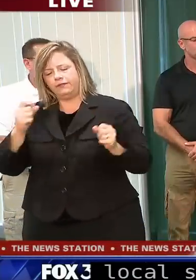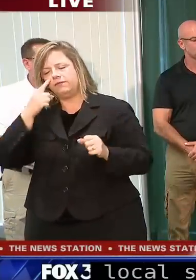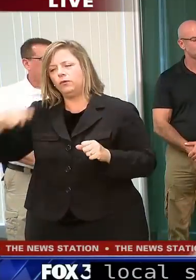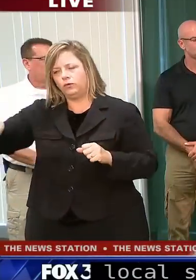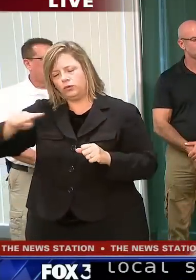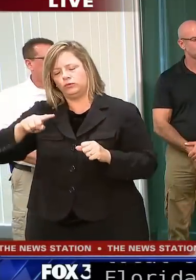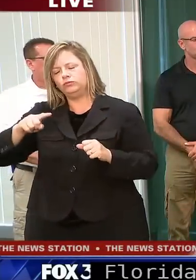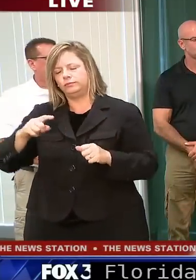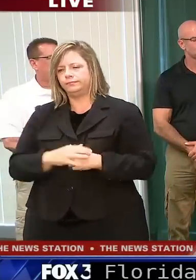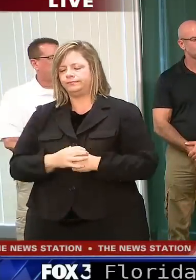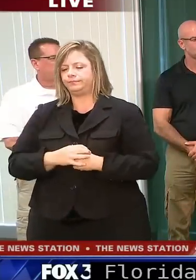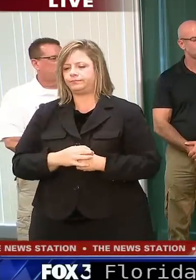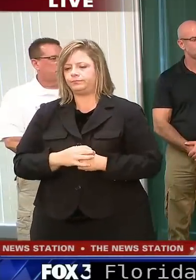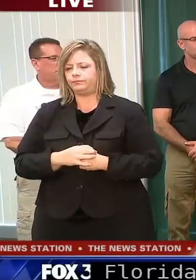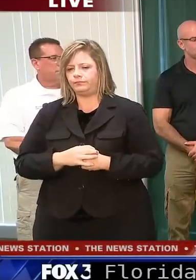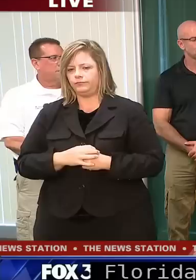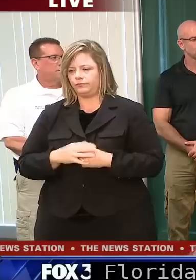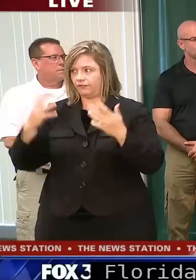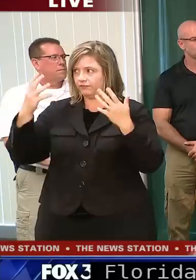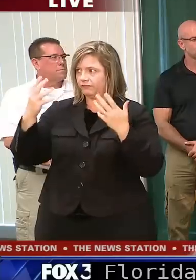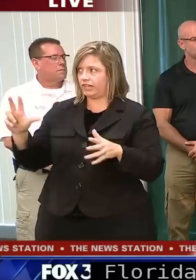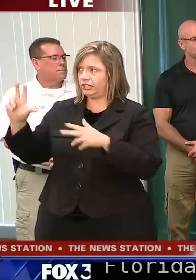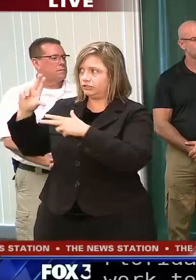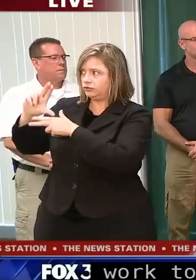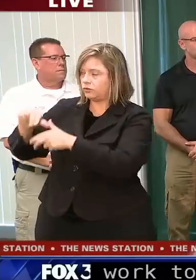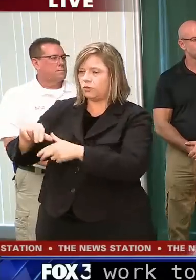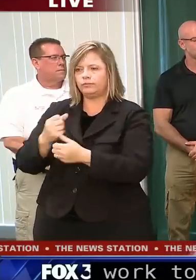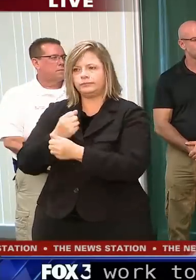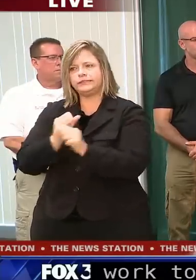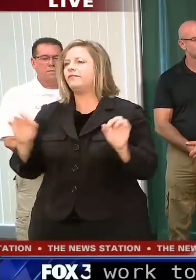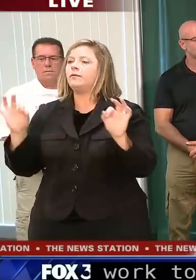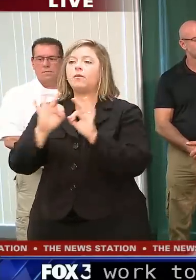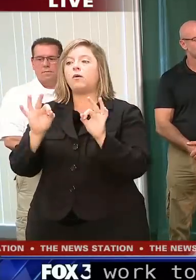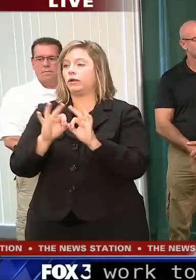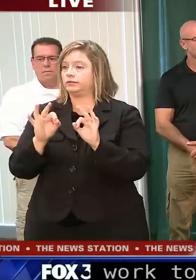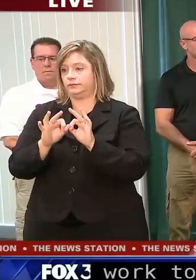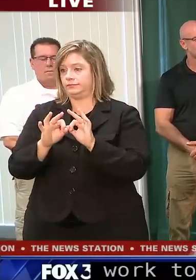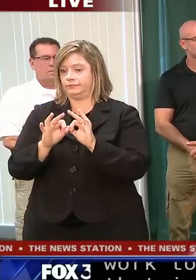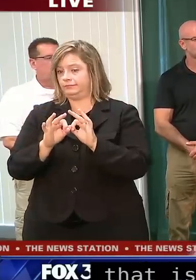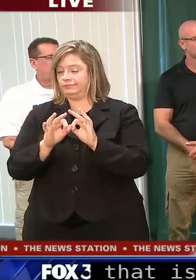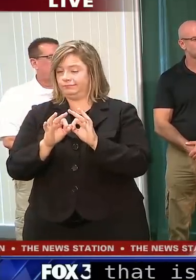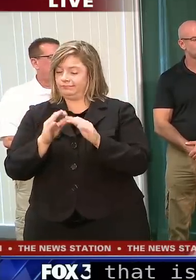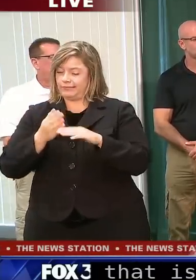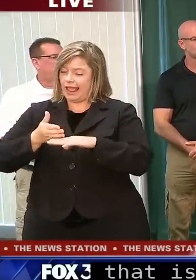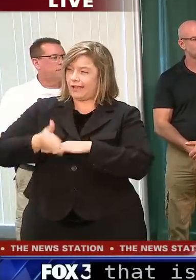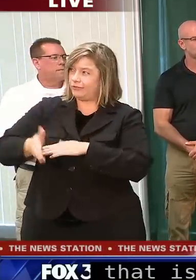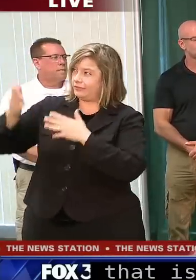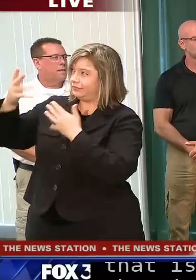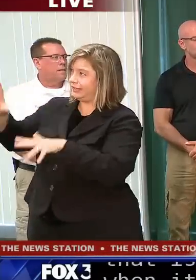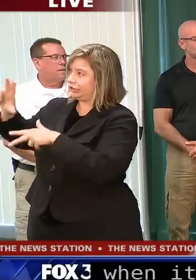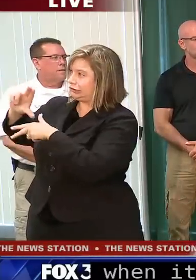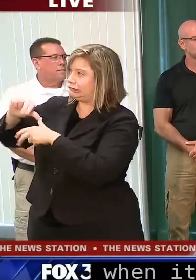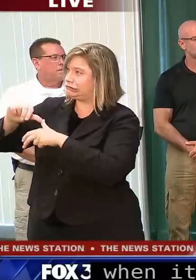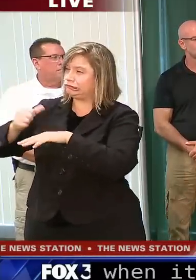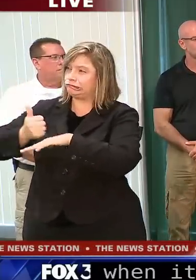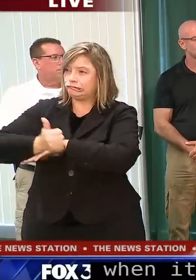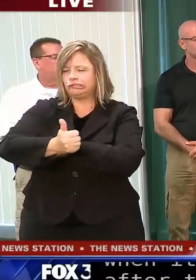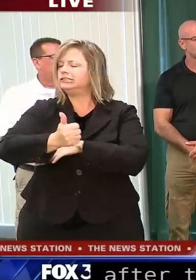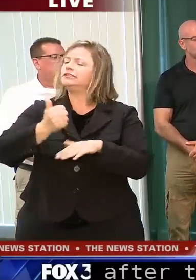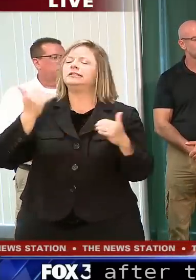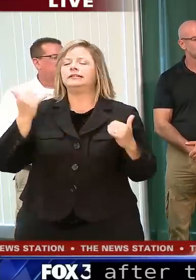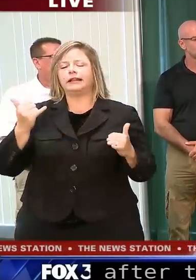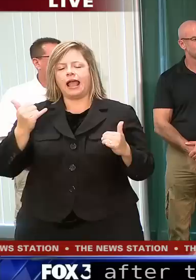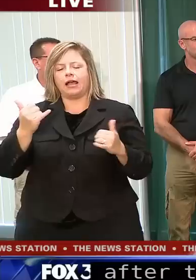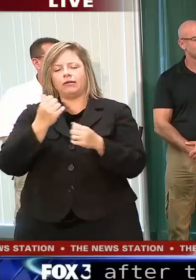that. Again, after the storm, safety is probably one of the most important things that we can make you aware of, and for the